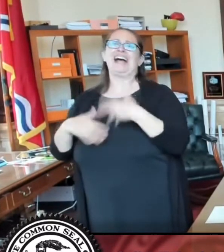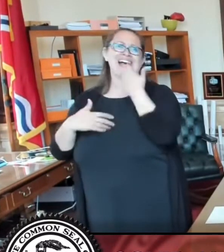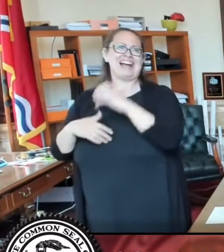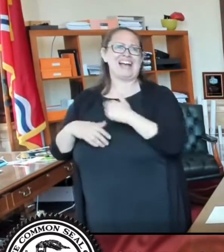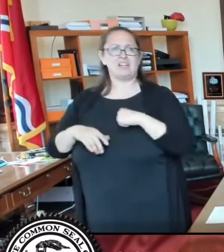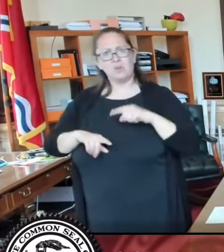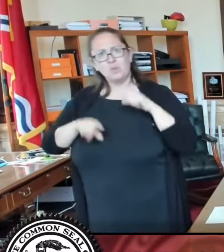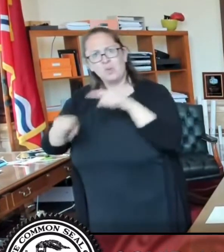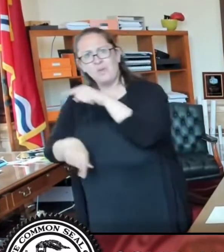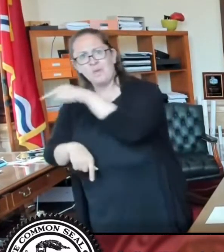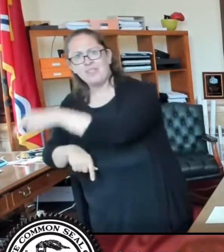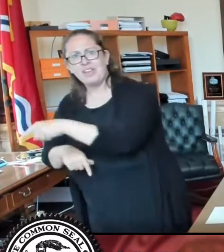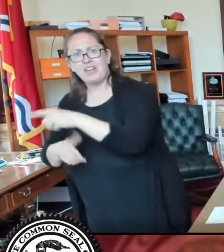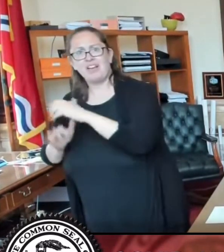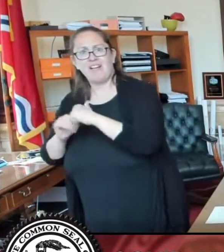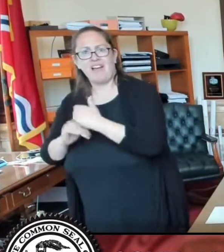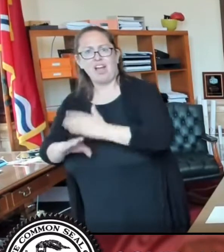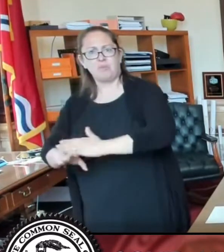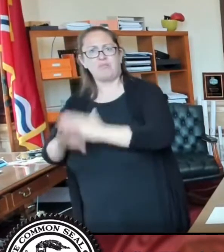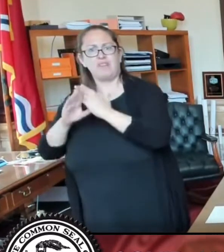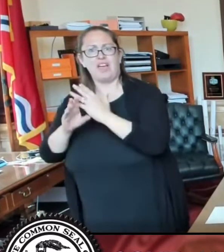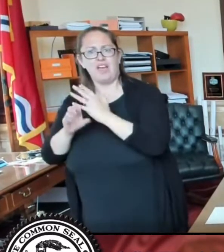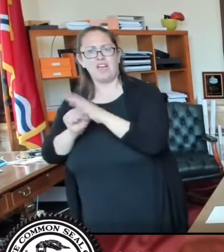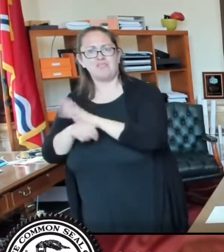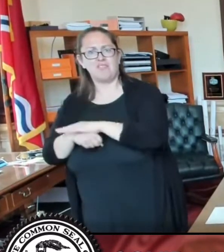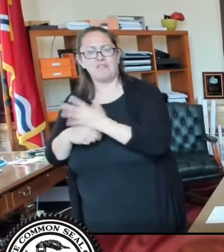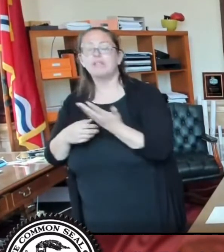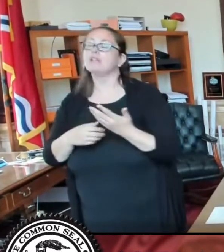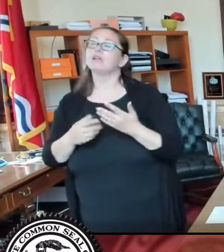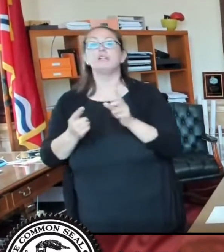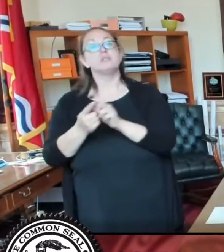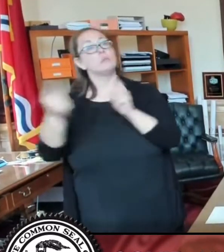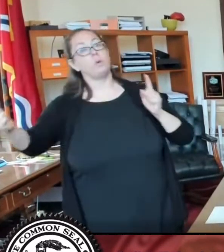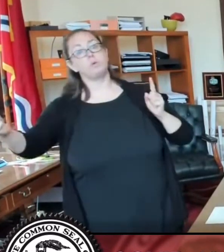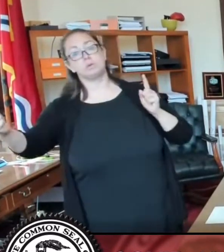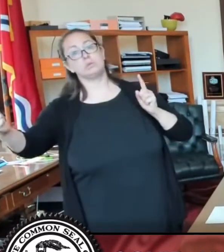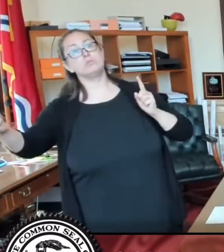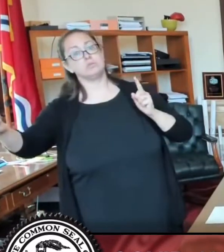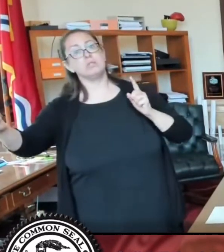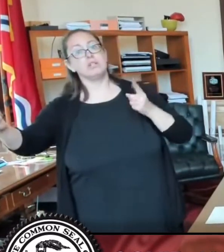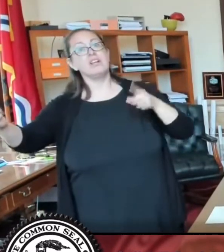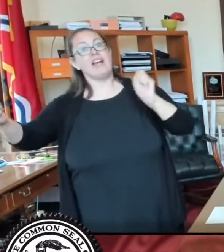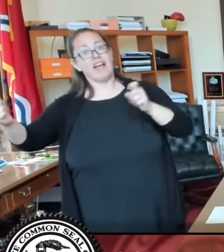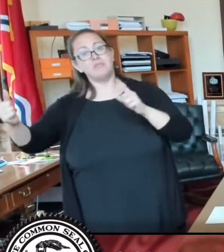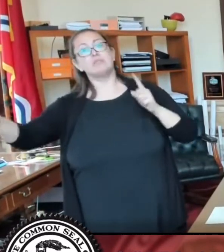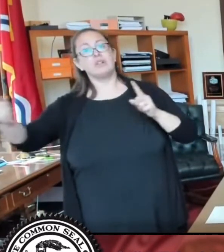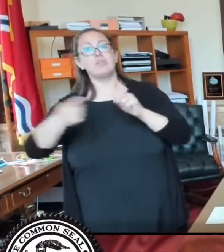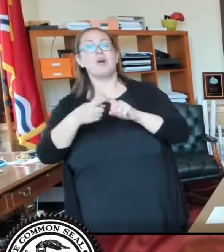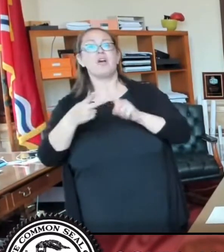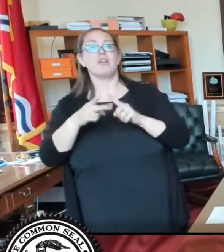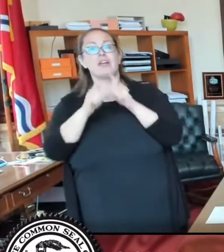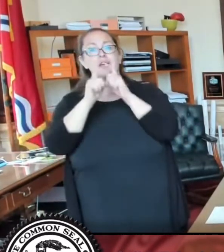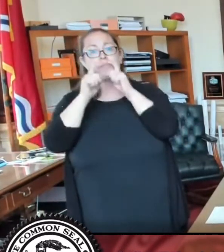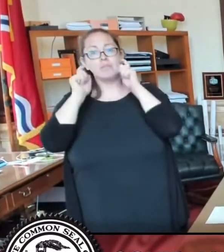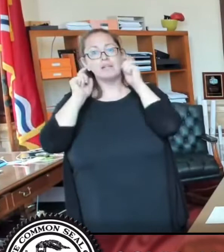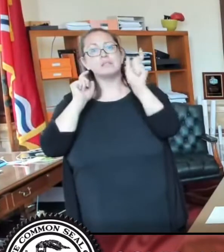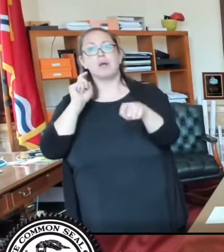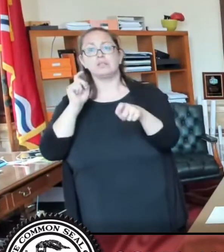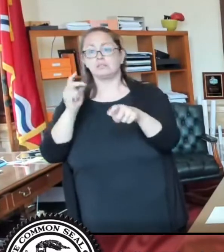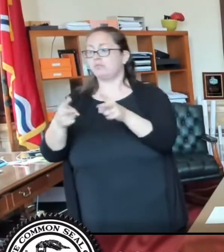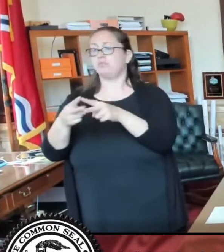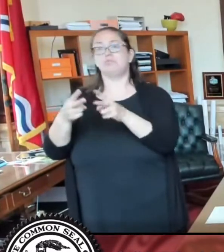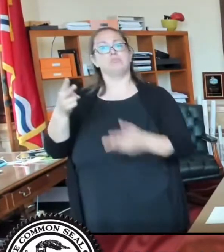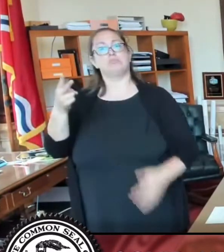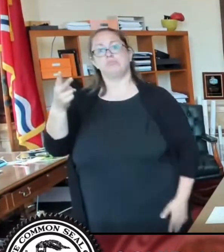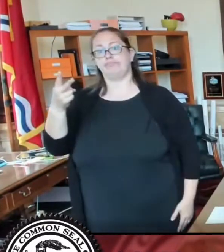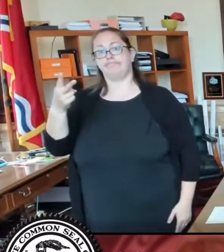Well, really, it's social distancing. You just have to stay apart and you have to wear a mask. Those are the precautions.